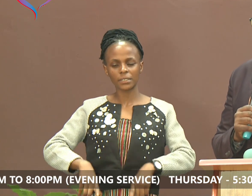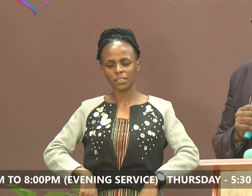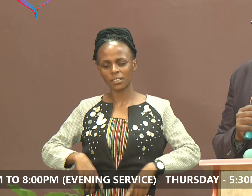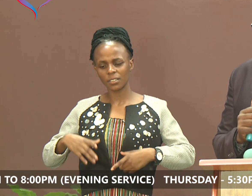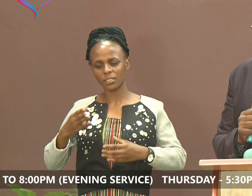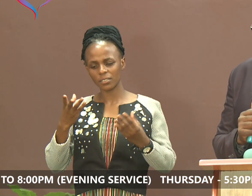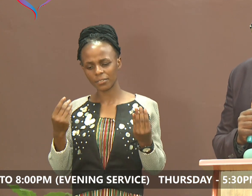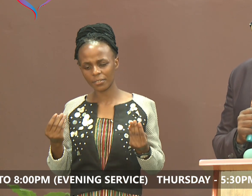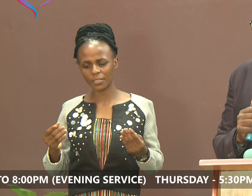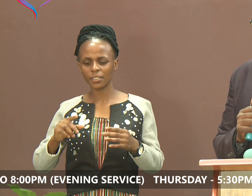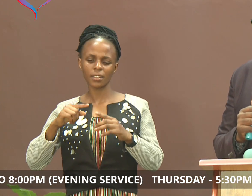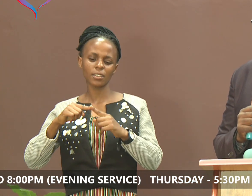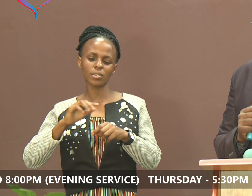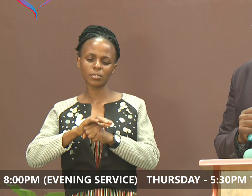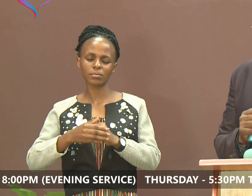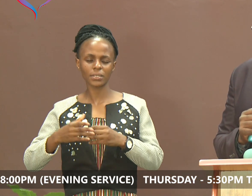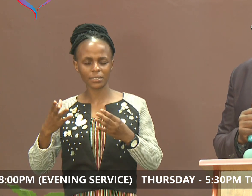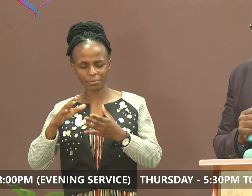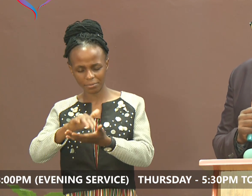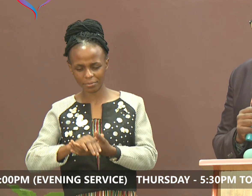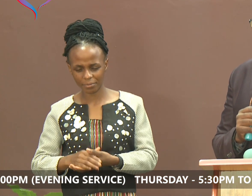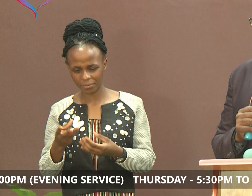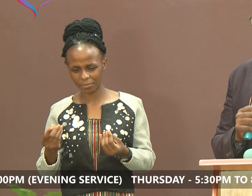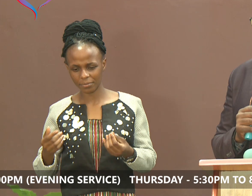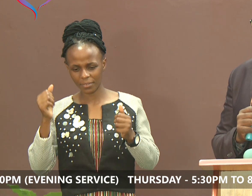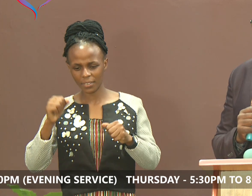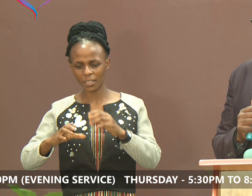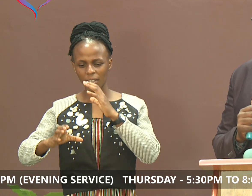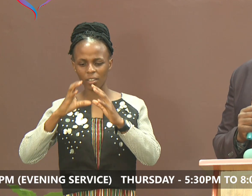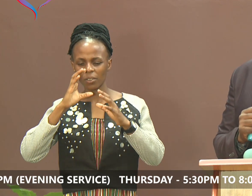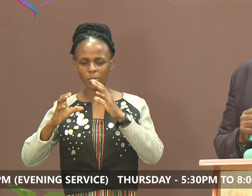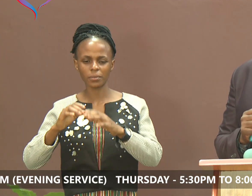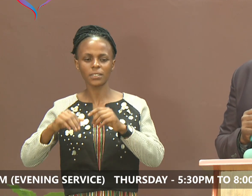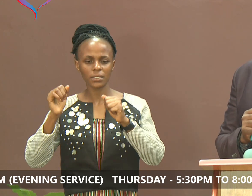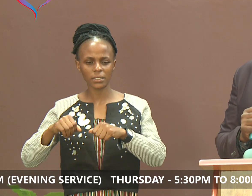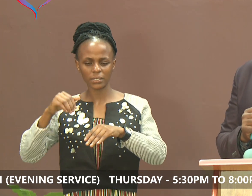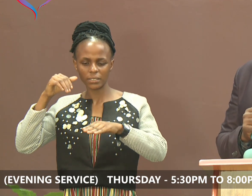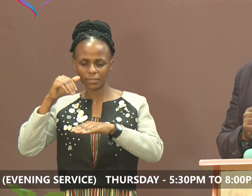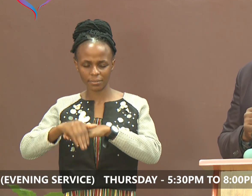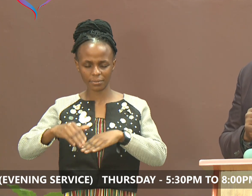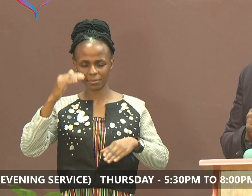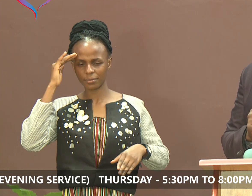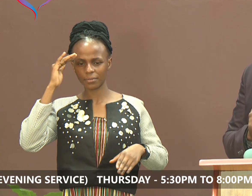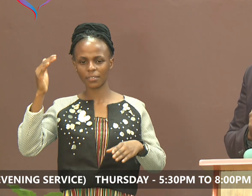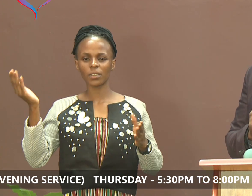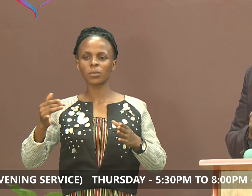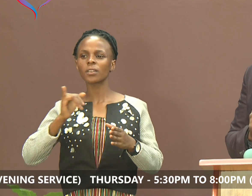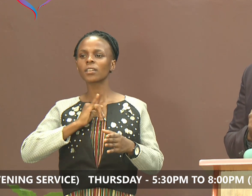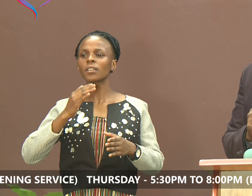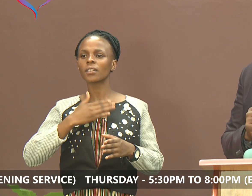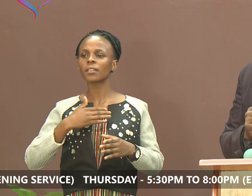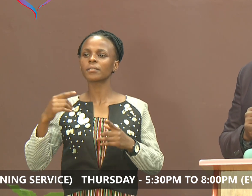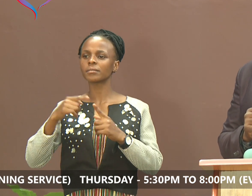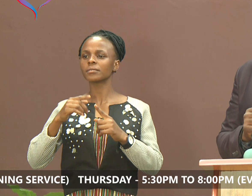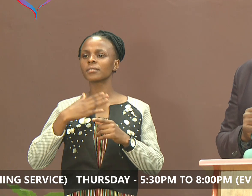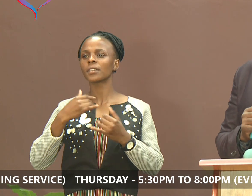our families easy, to make our marriage easy, that I can communicate, I can send a message wherever I am to my wife and